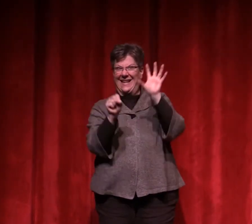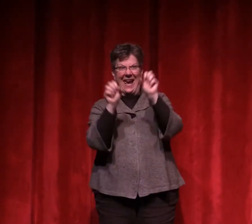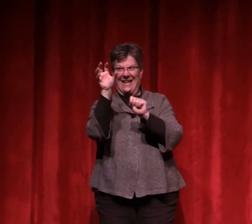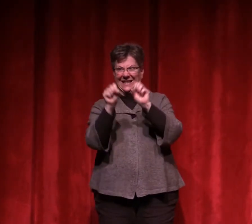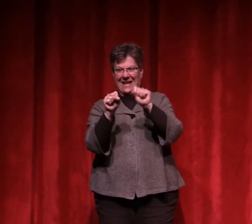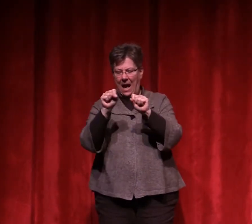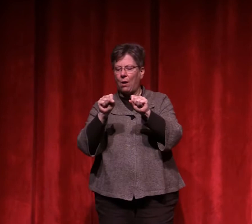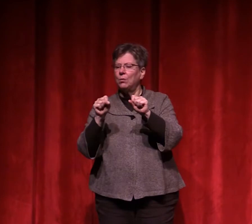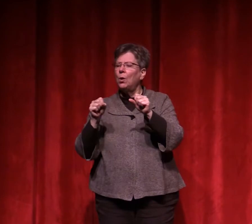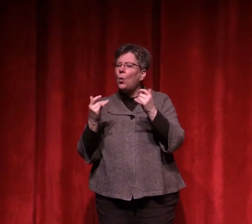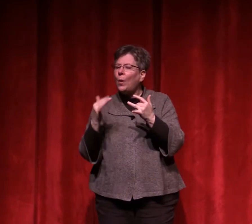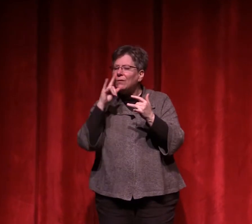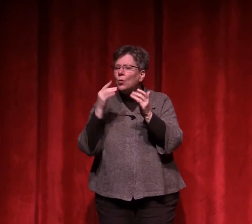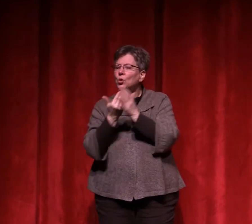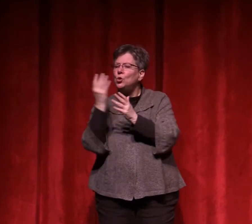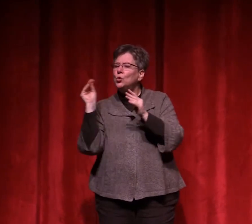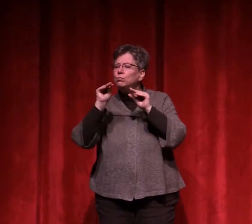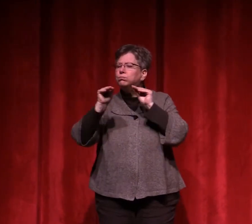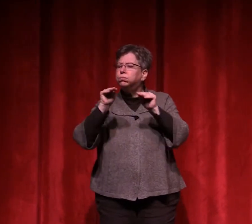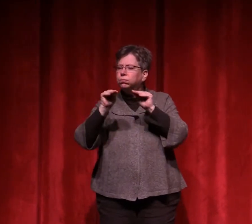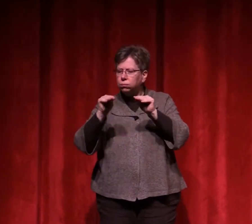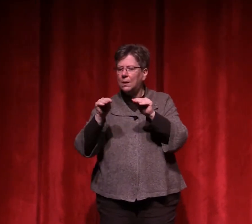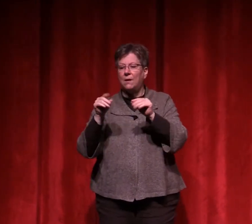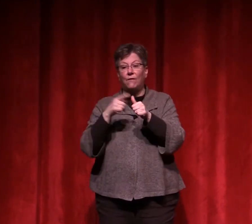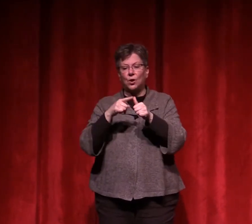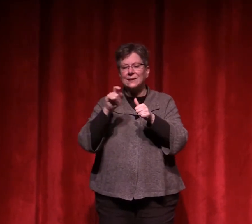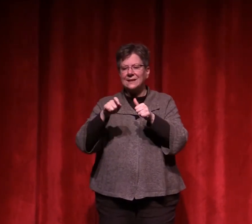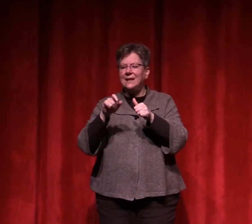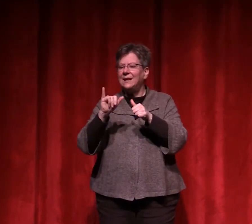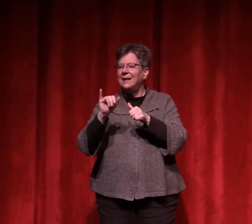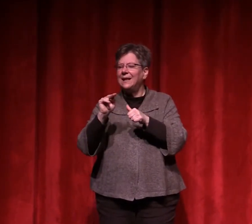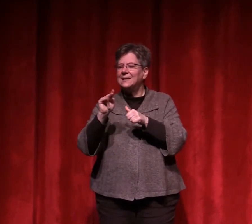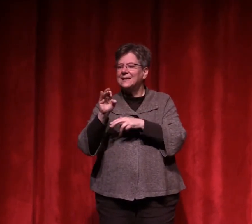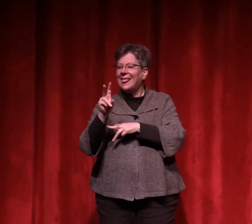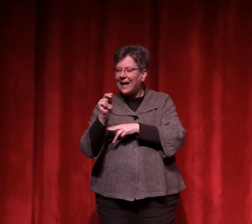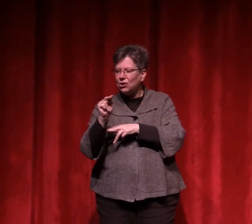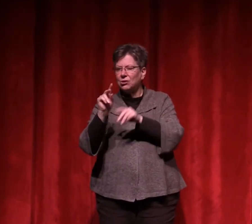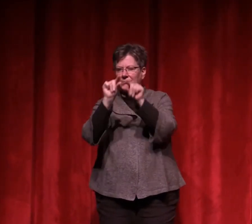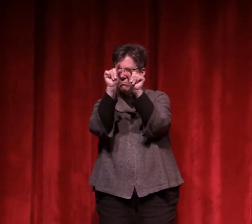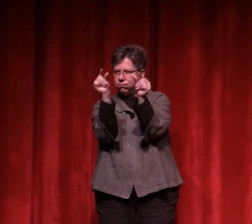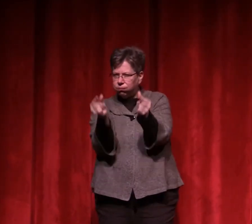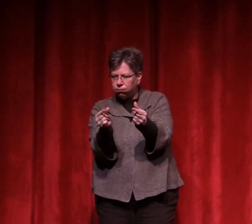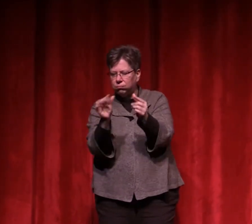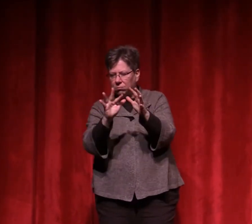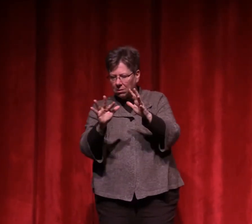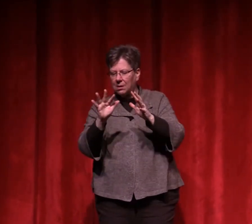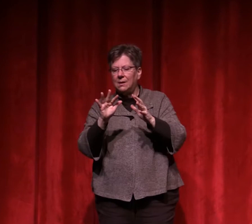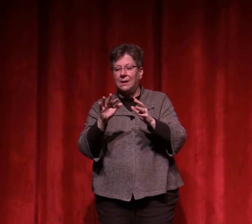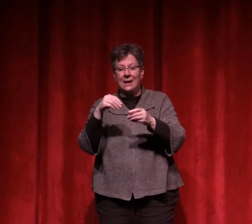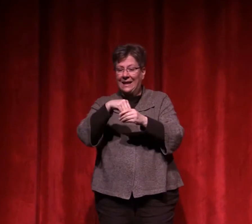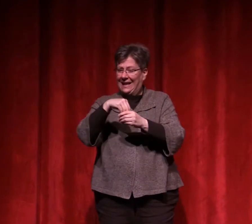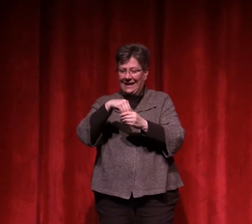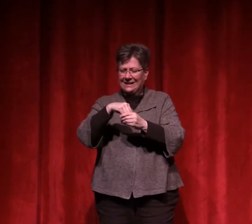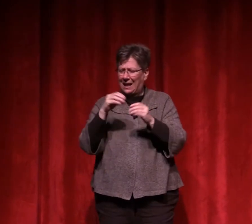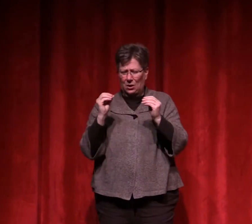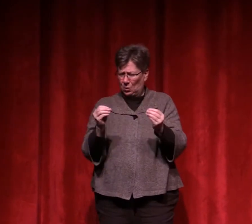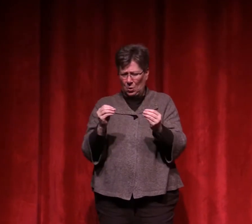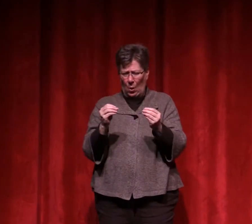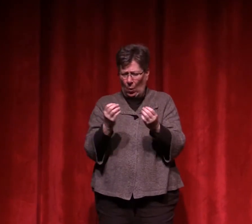modern amenities like good insulation and avionics to be installed. There was no operational